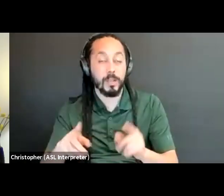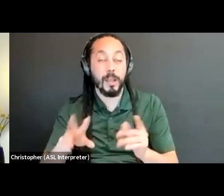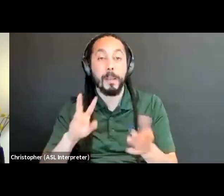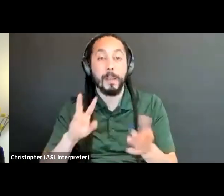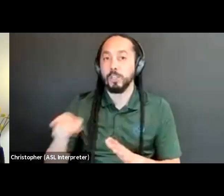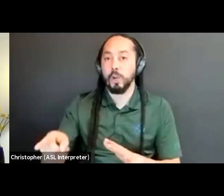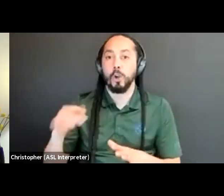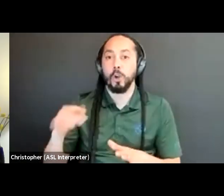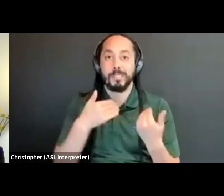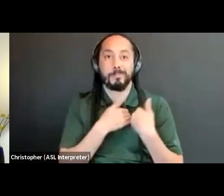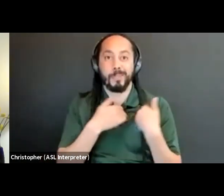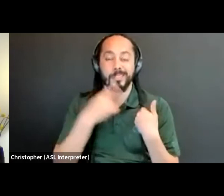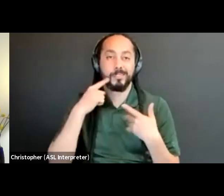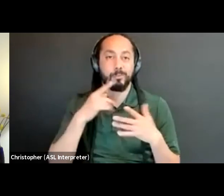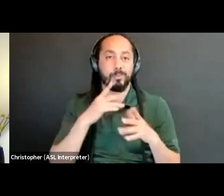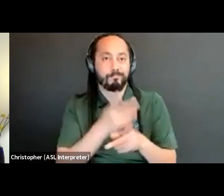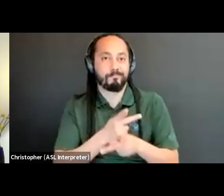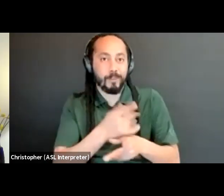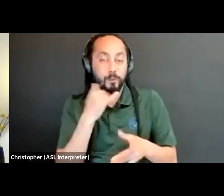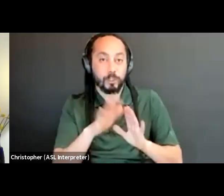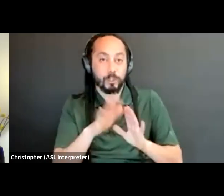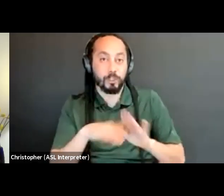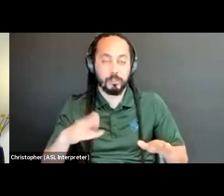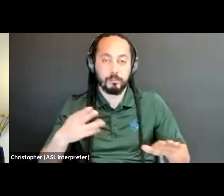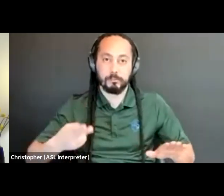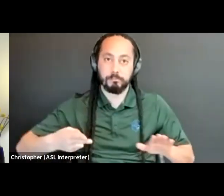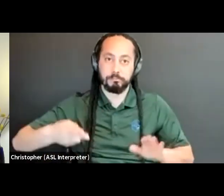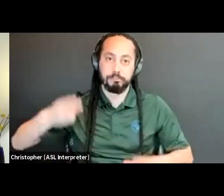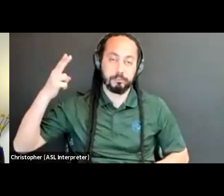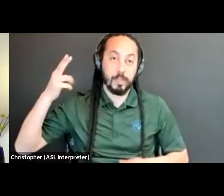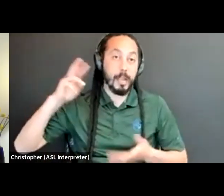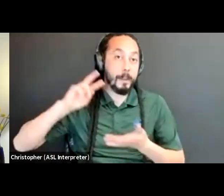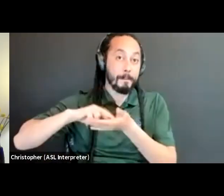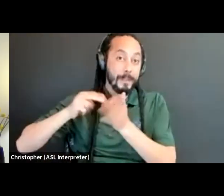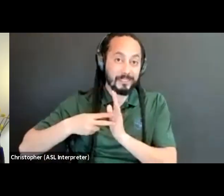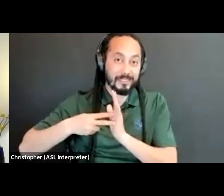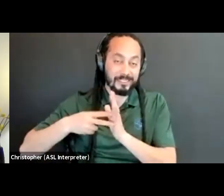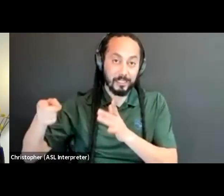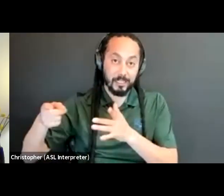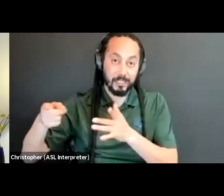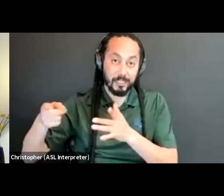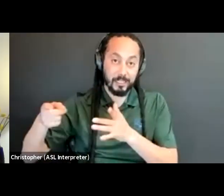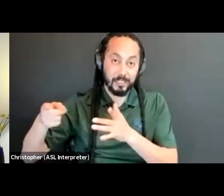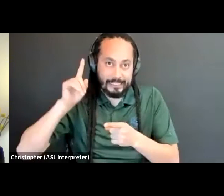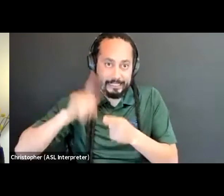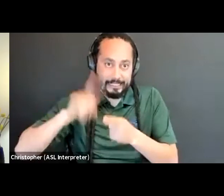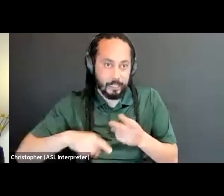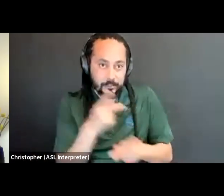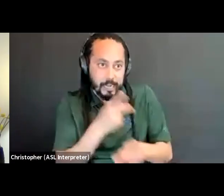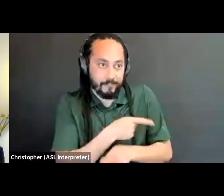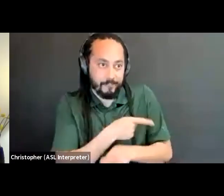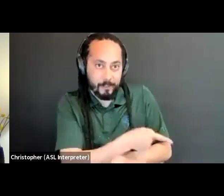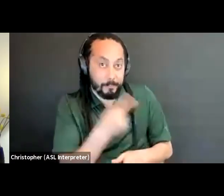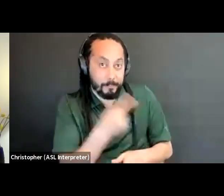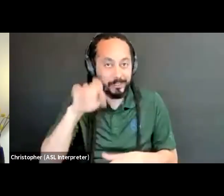child. It might even have a diminished capacity to do that under the circumstances.